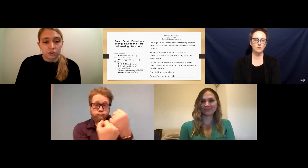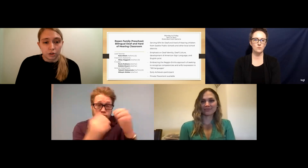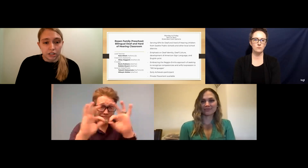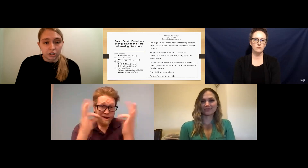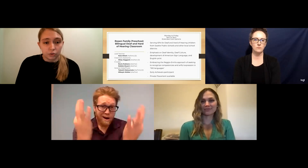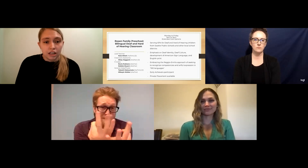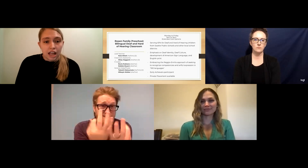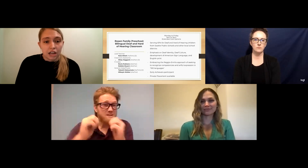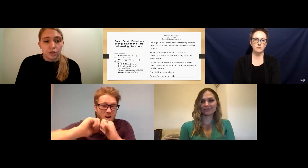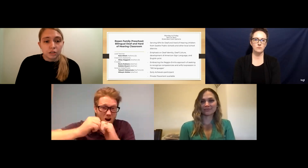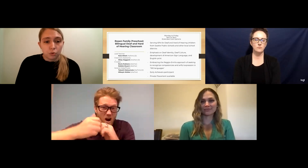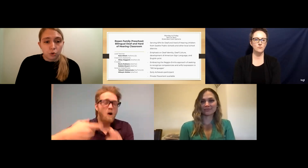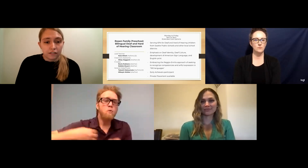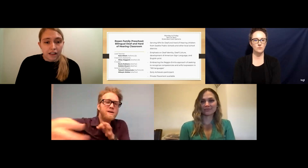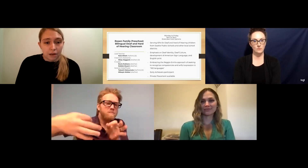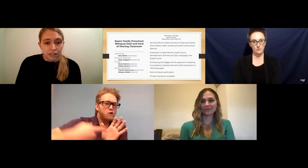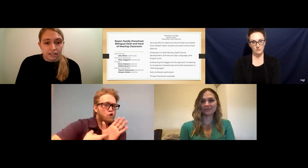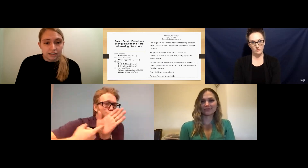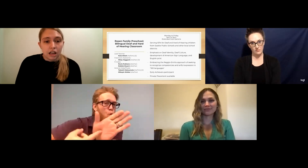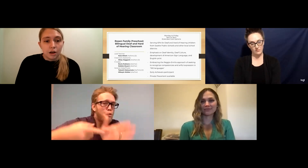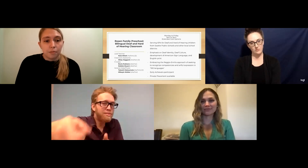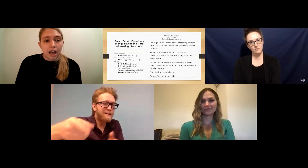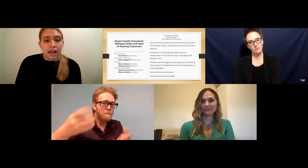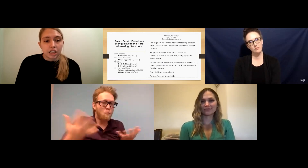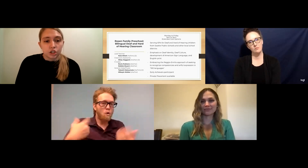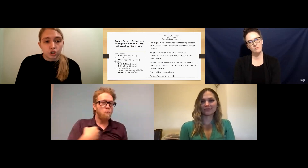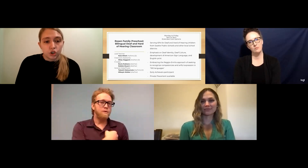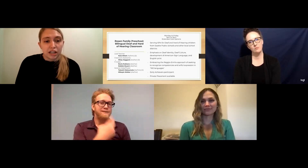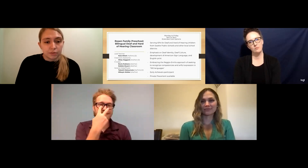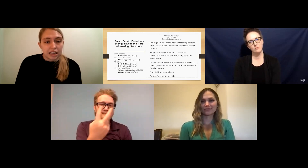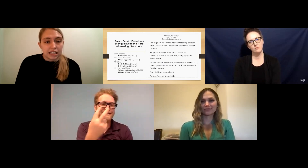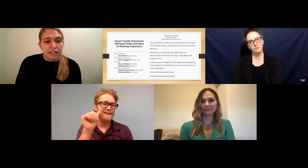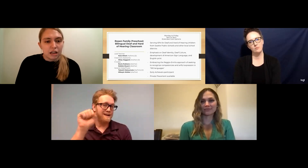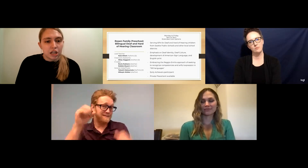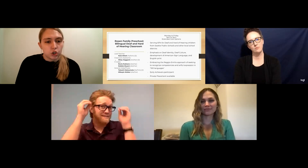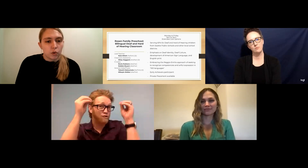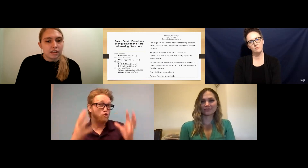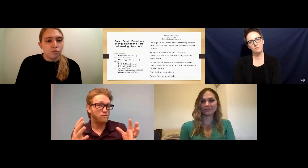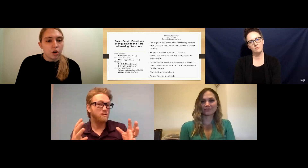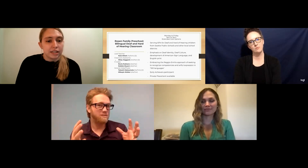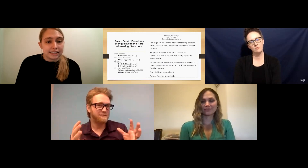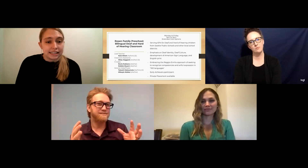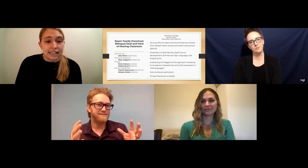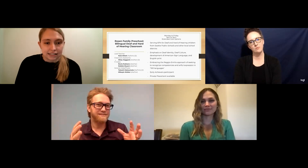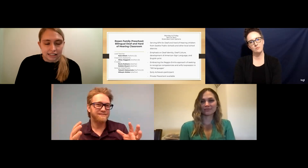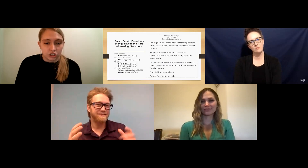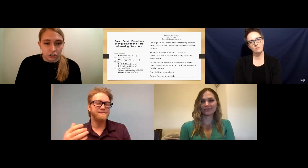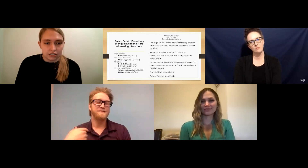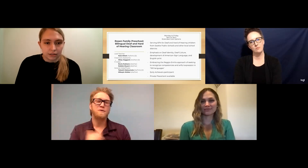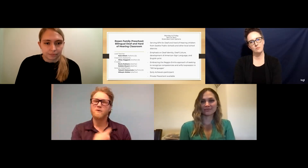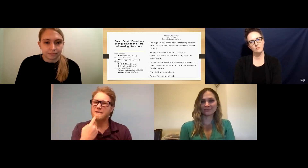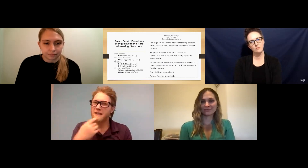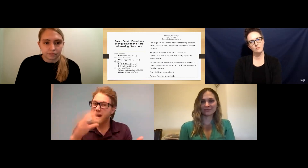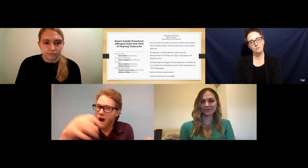So that's what we do. And we support families by explaining them and showing them what we see as